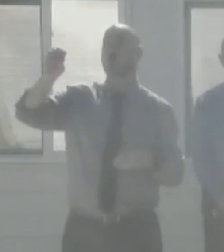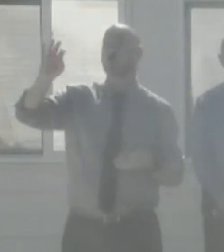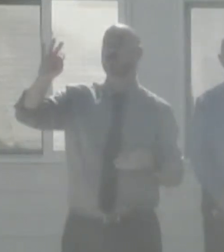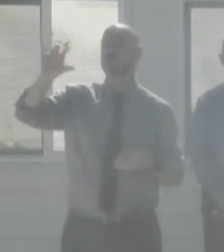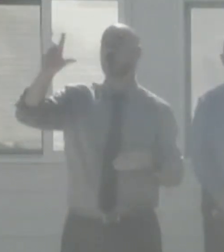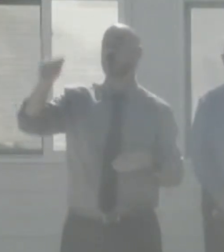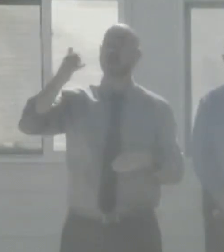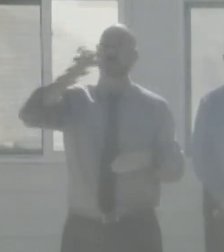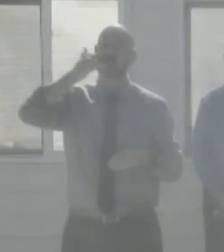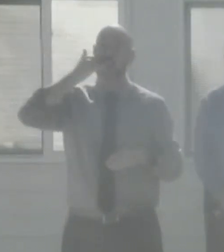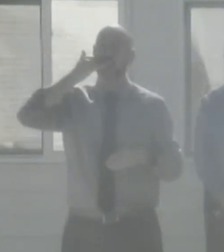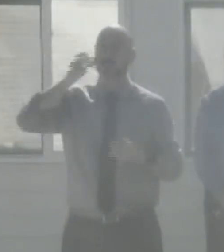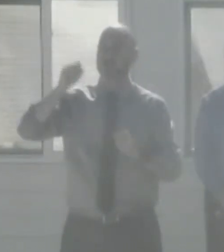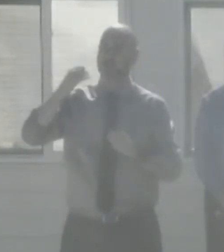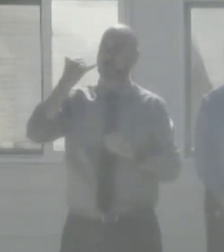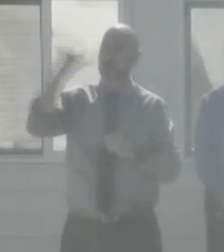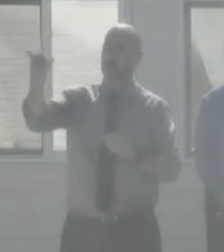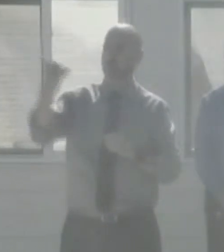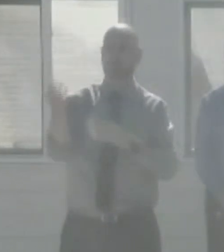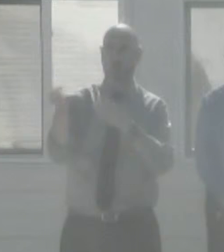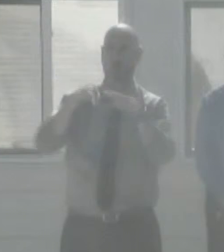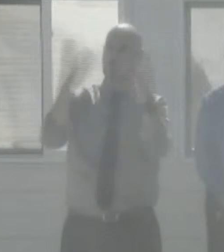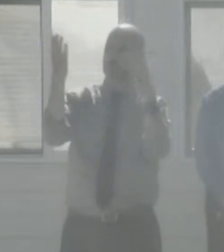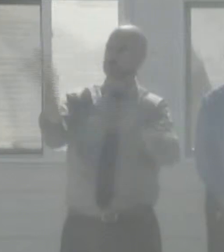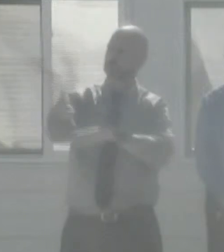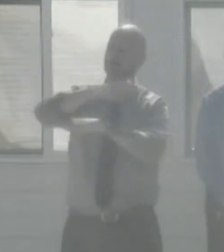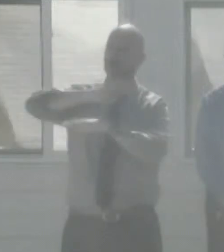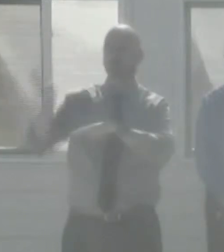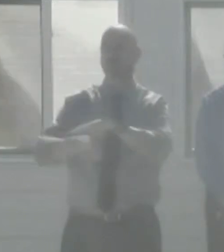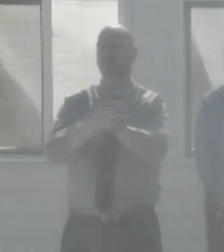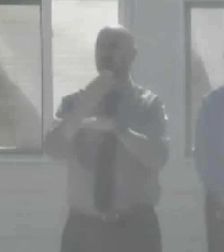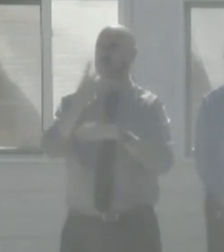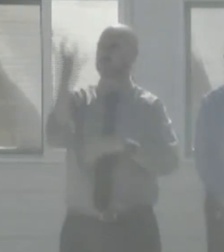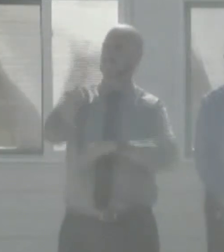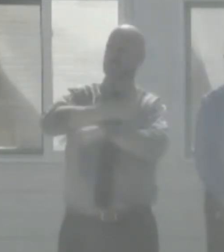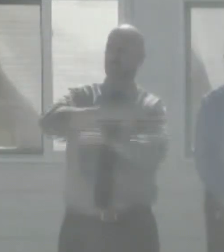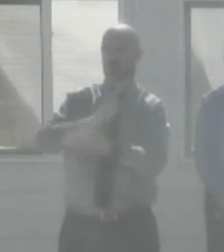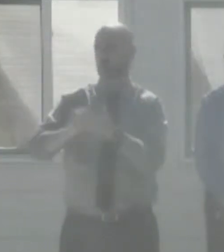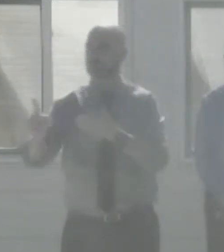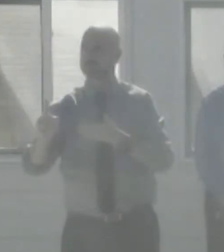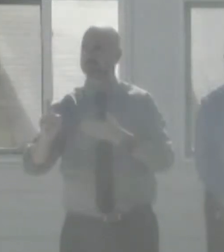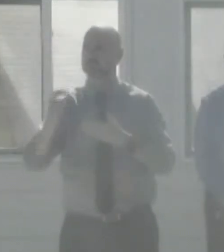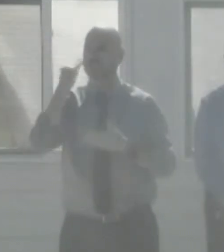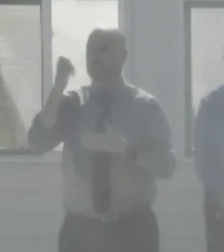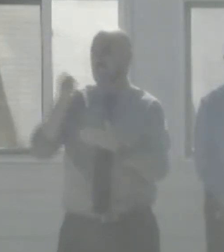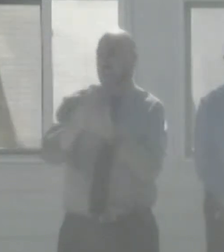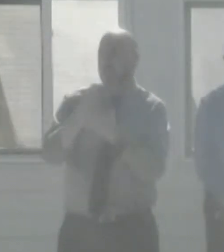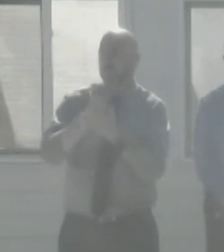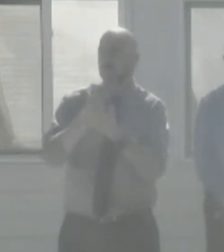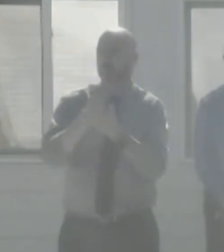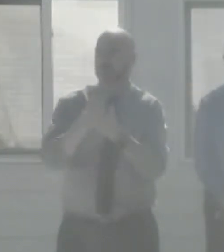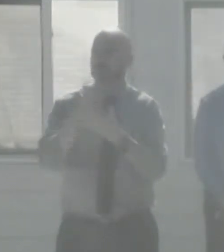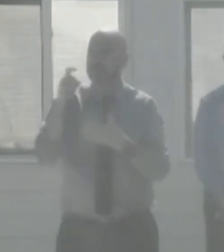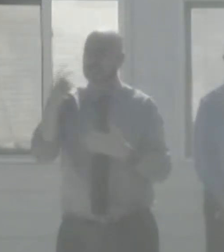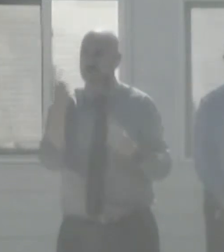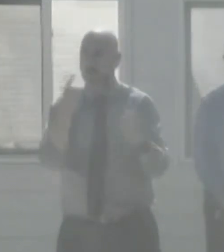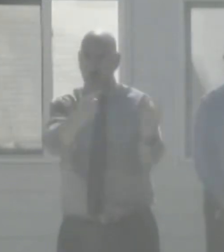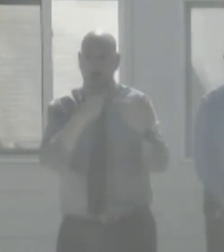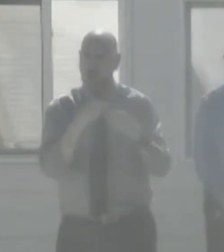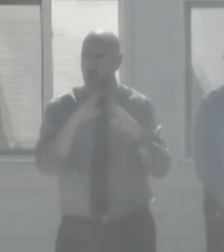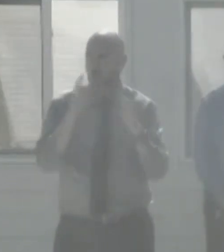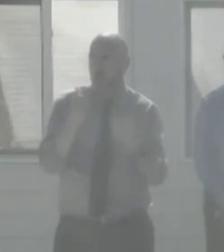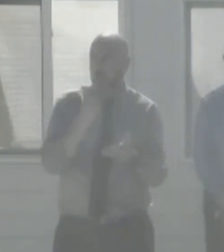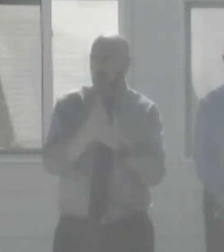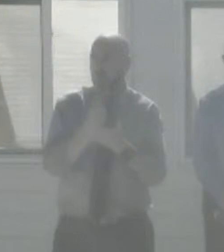week. So if you need help or you need some resources, like maybe a helping hand with some things around your house or maybe